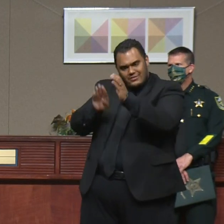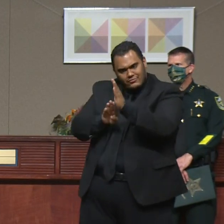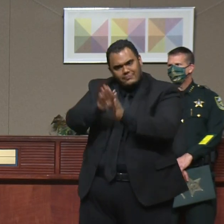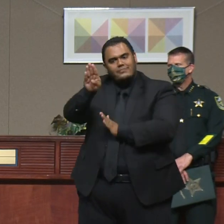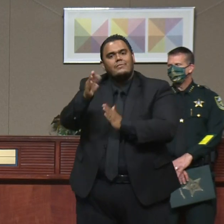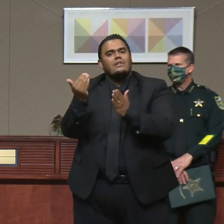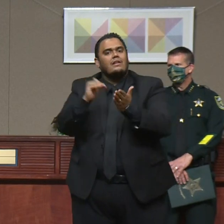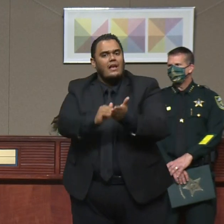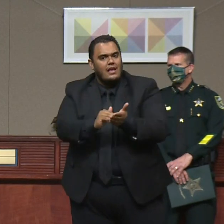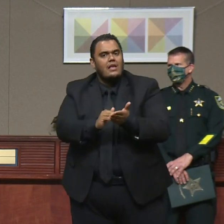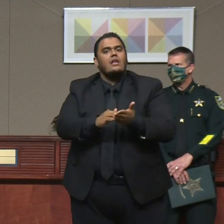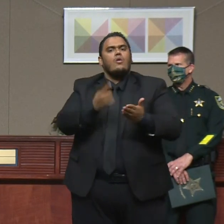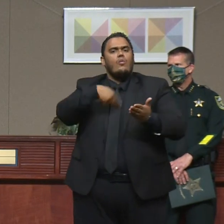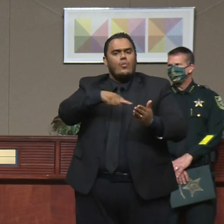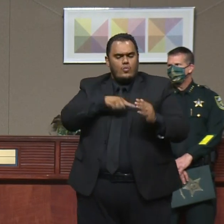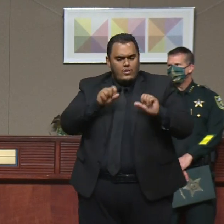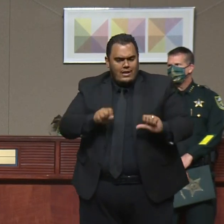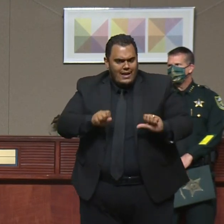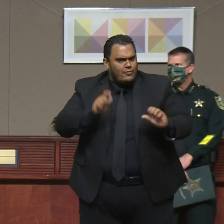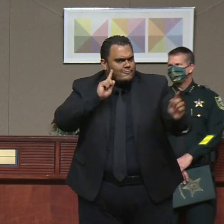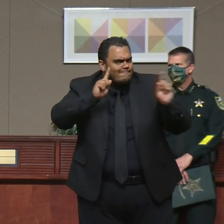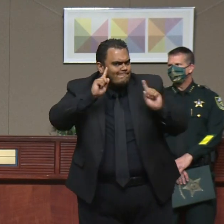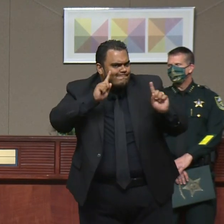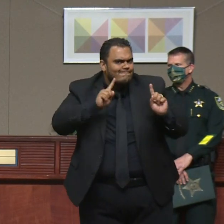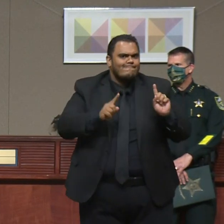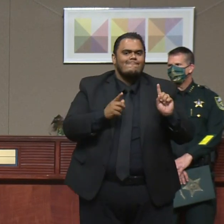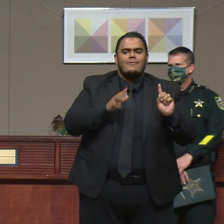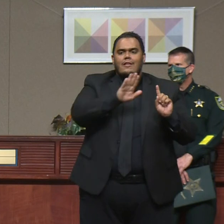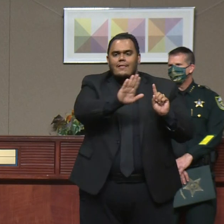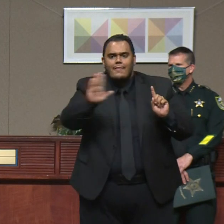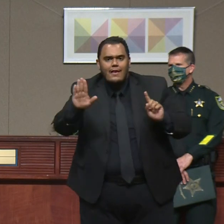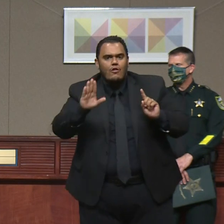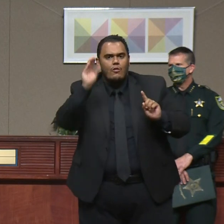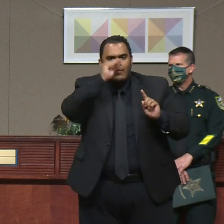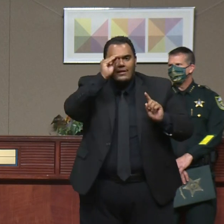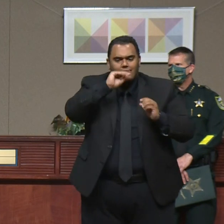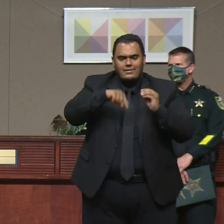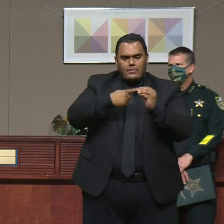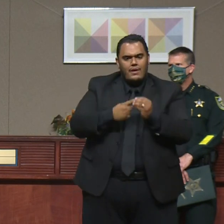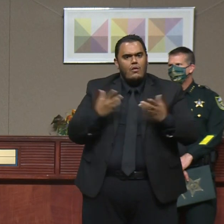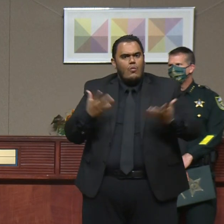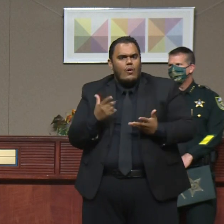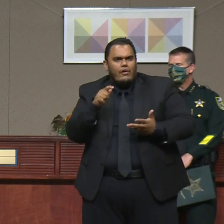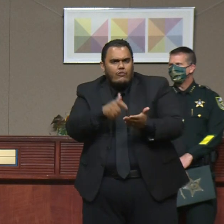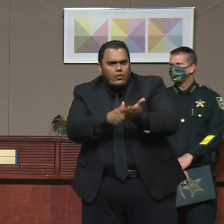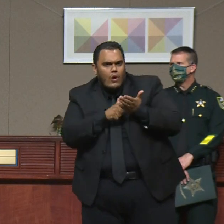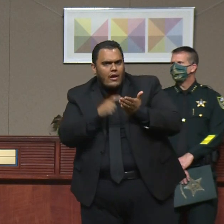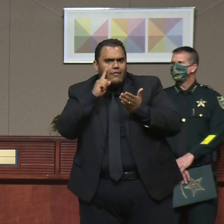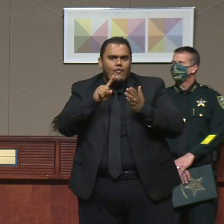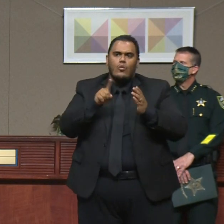about what they believe they needed to help their businesses reopen and rebound. As a result,